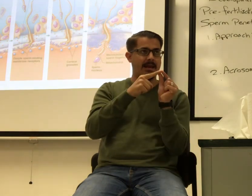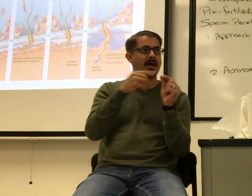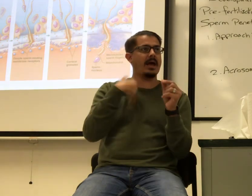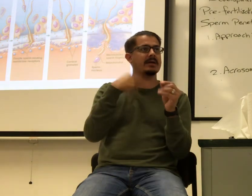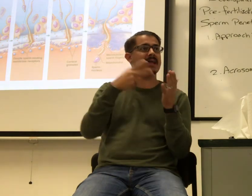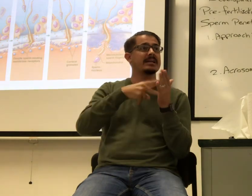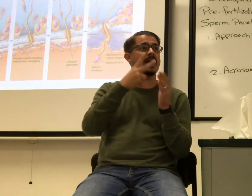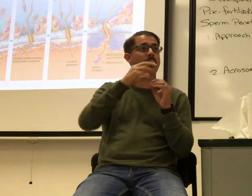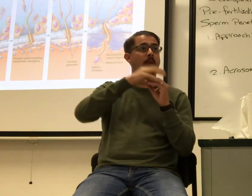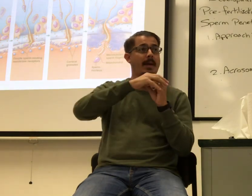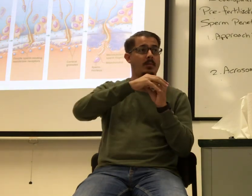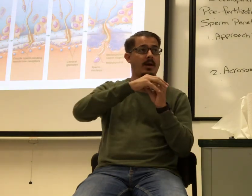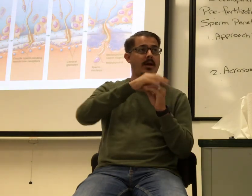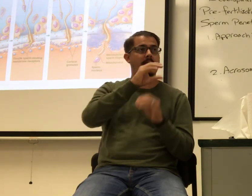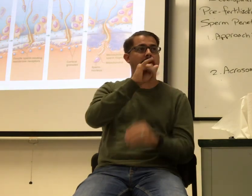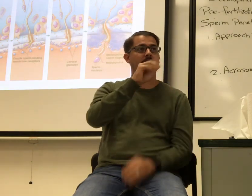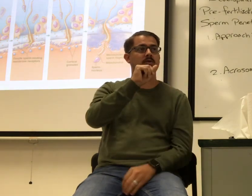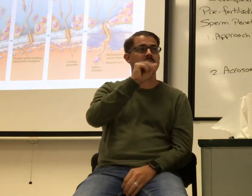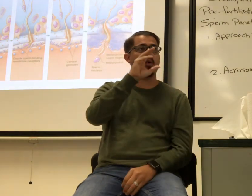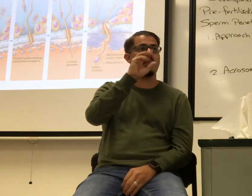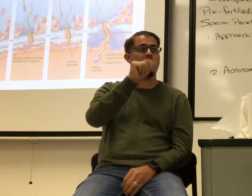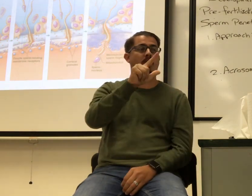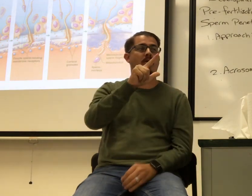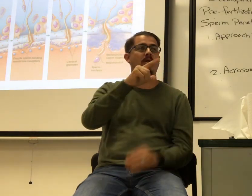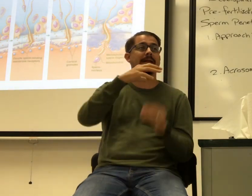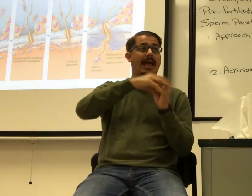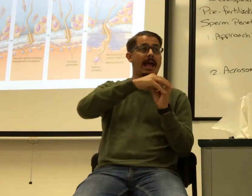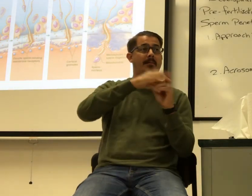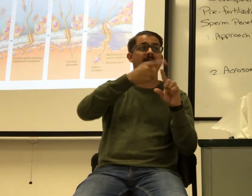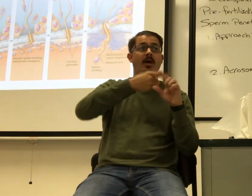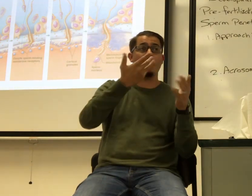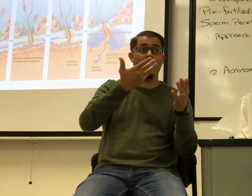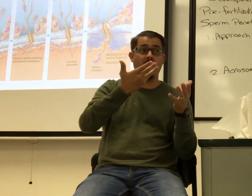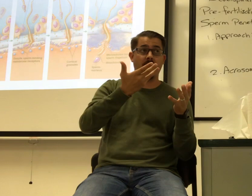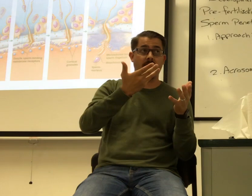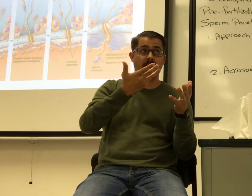membrane acrosomal cap, which is derived from, remember?